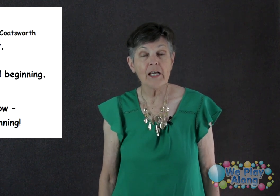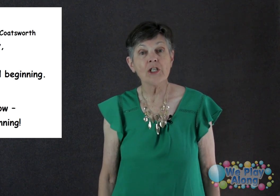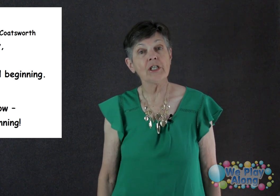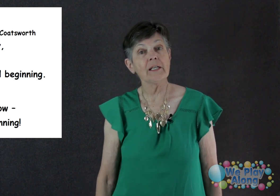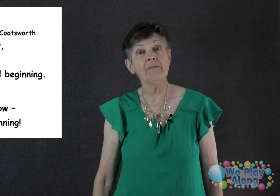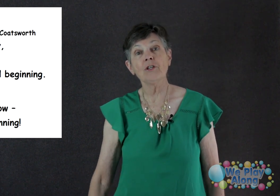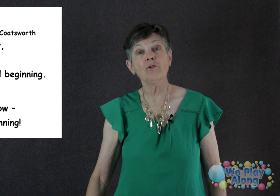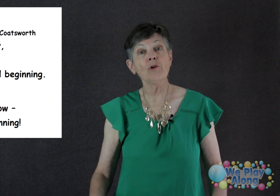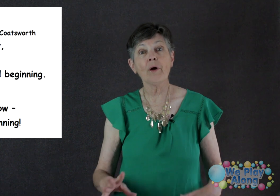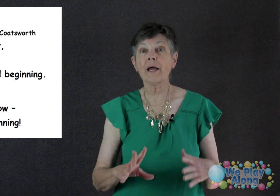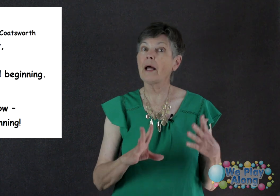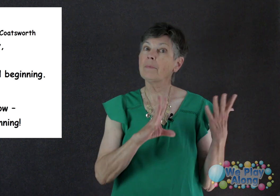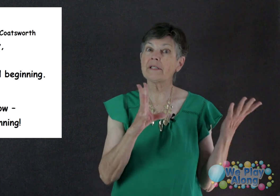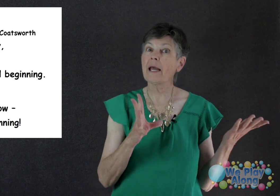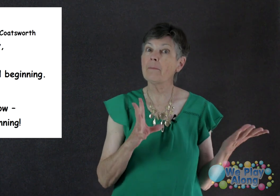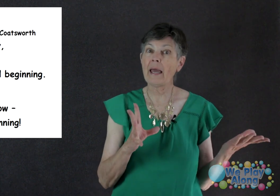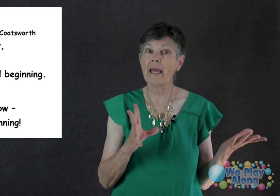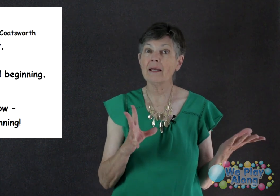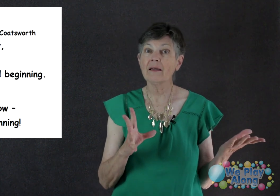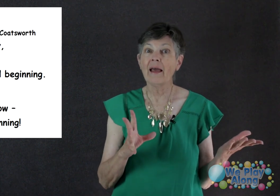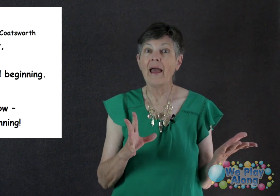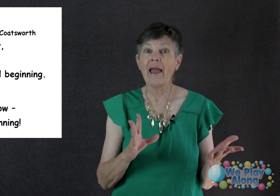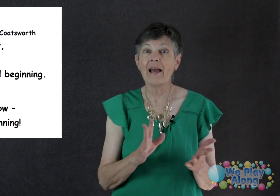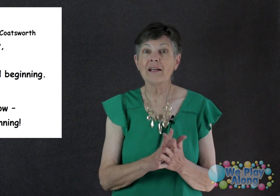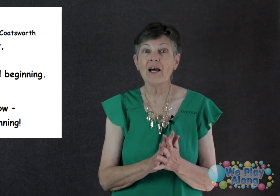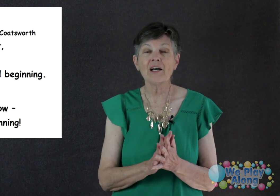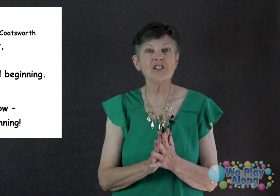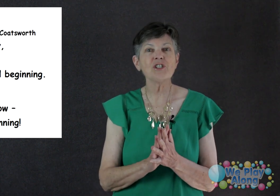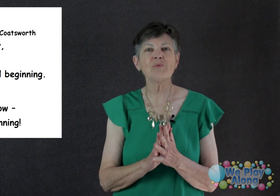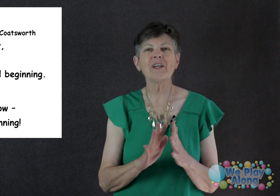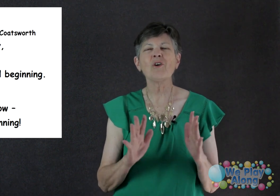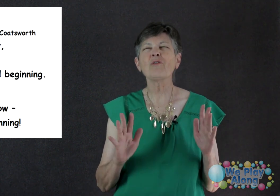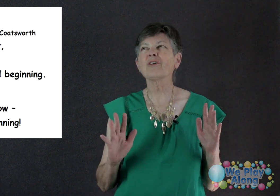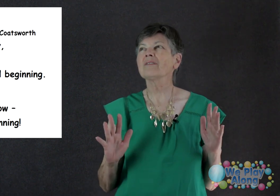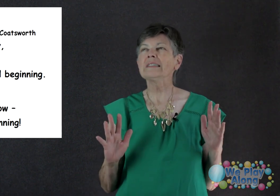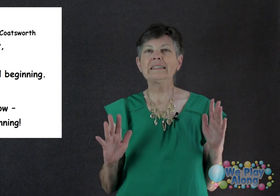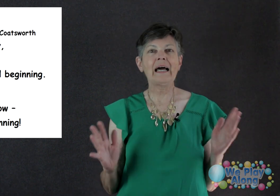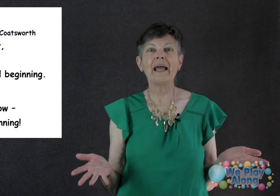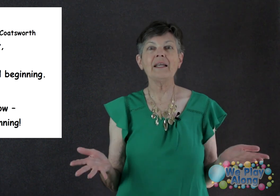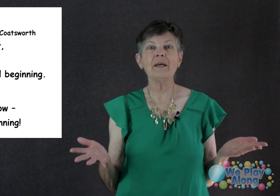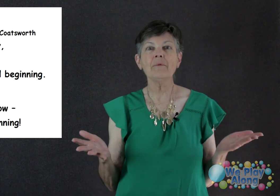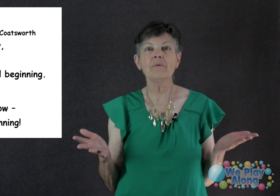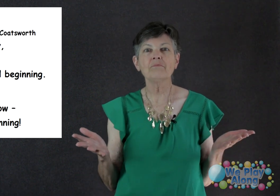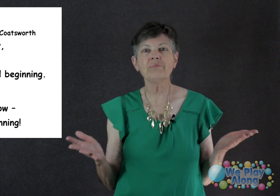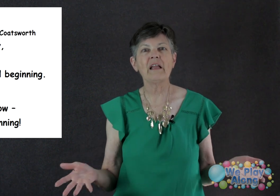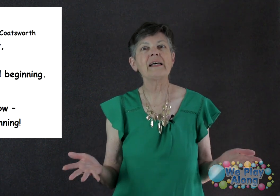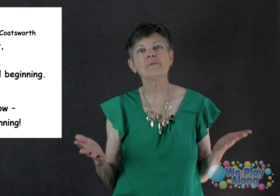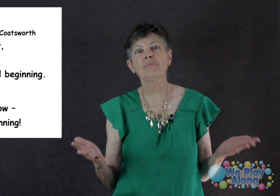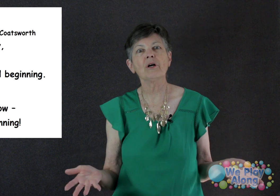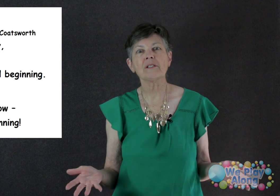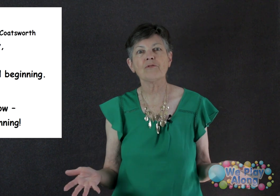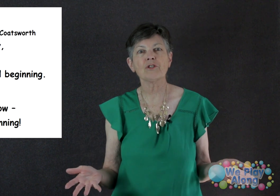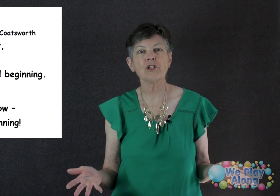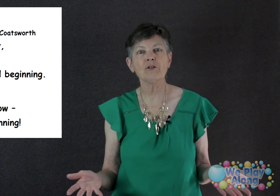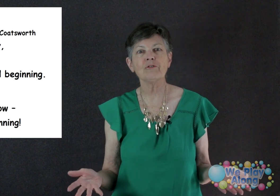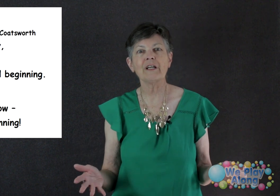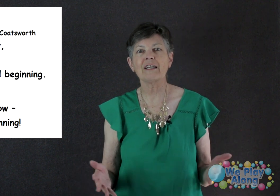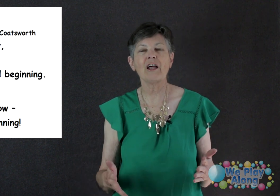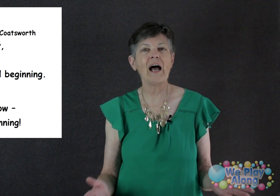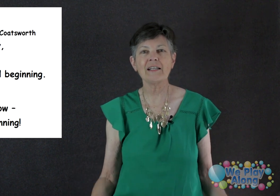She lived in New York and upstate Maine, and she's written over 90 plus books for children and lots